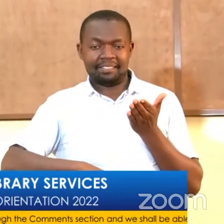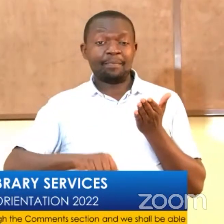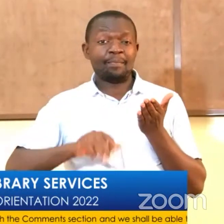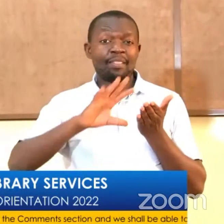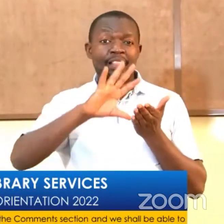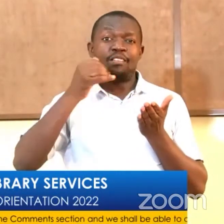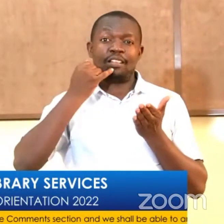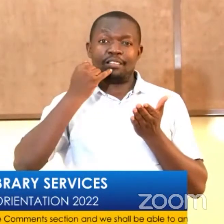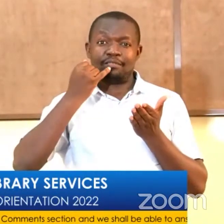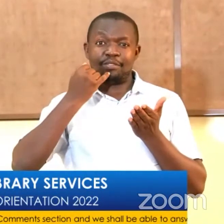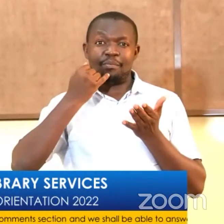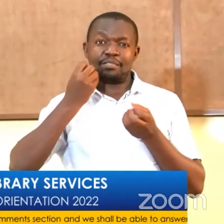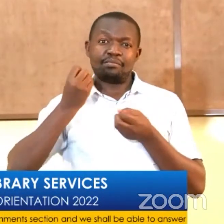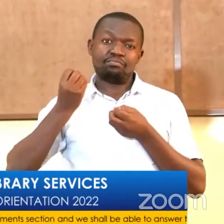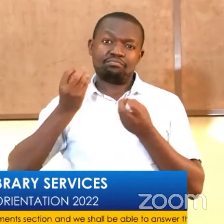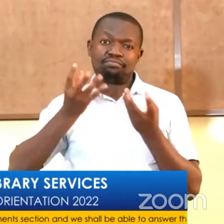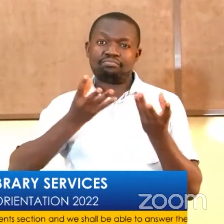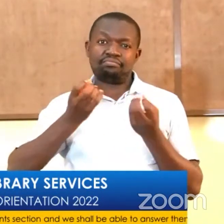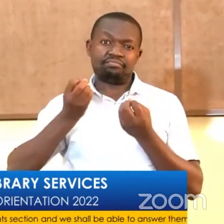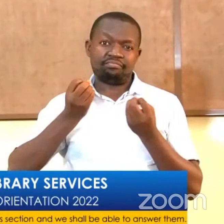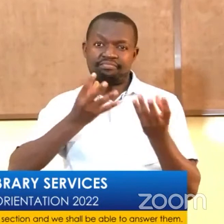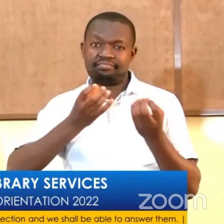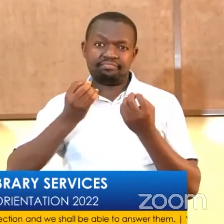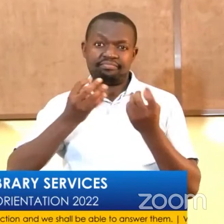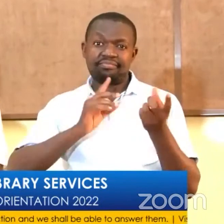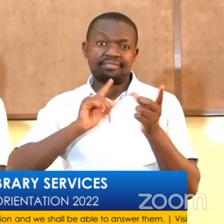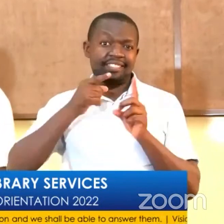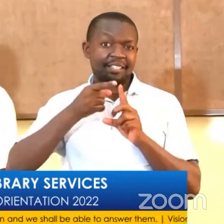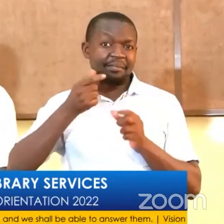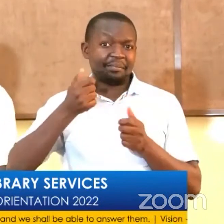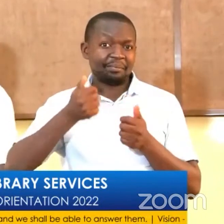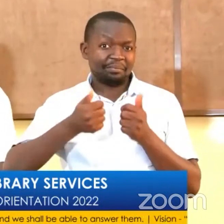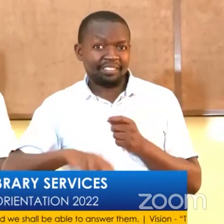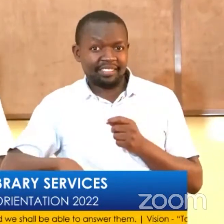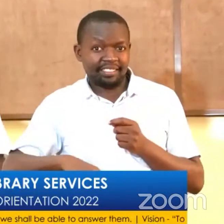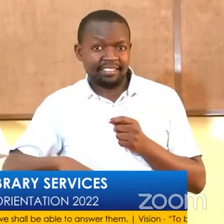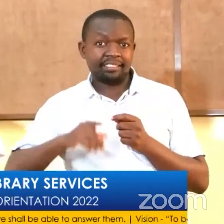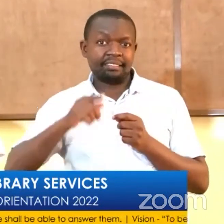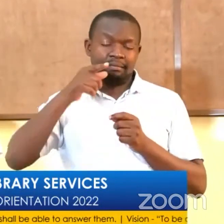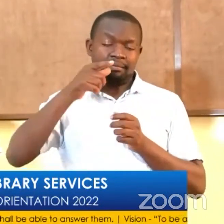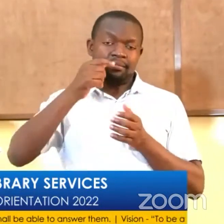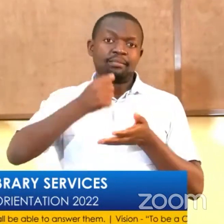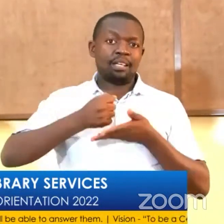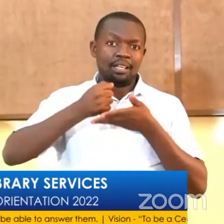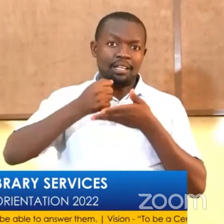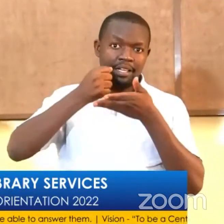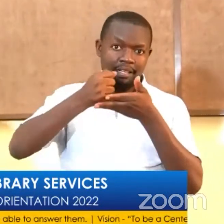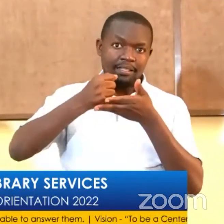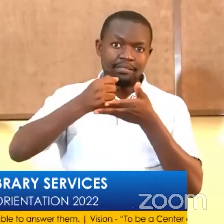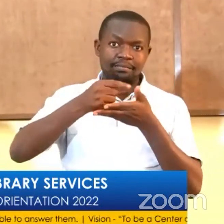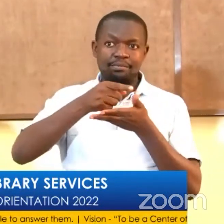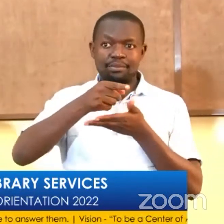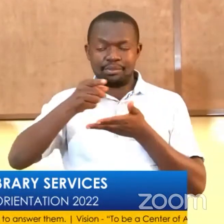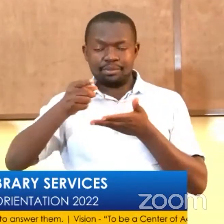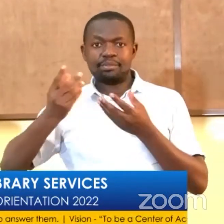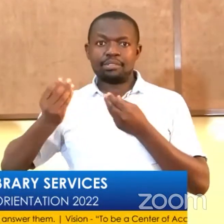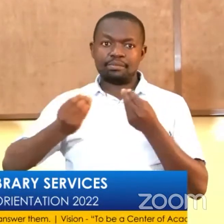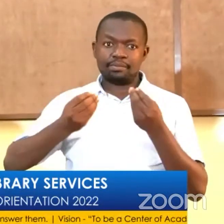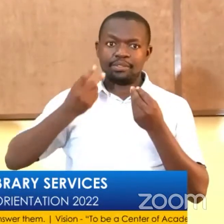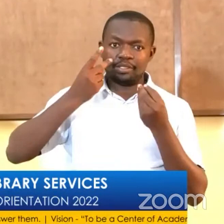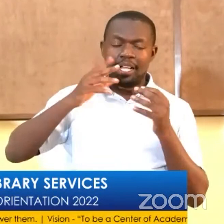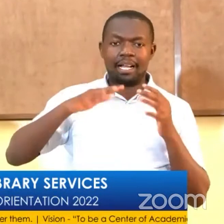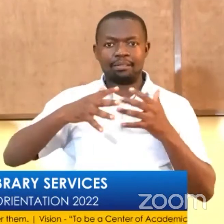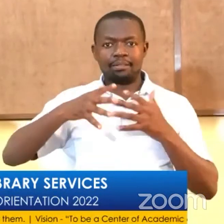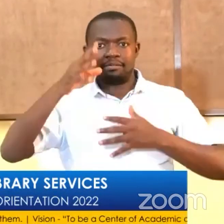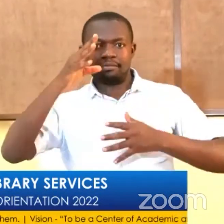information given to you is intended to help you easily pursue your program of